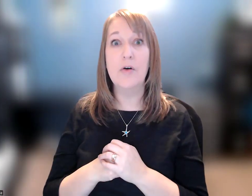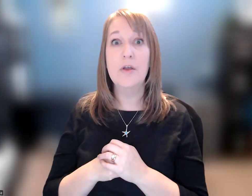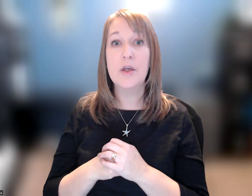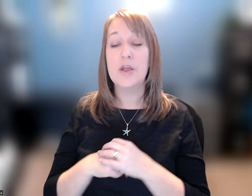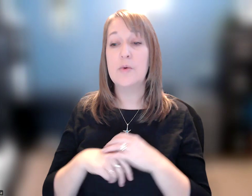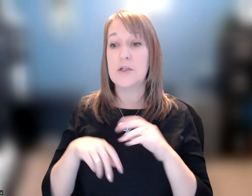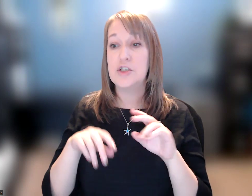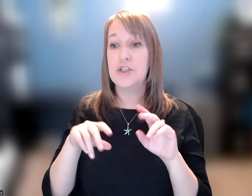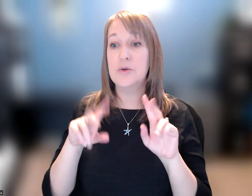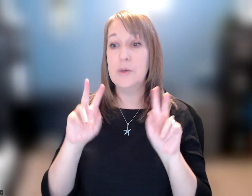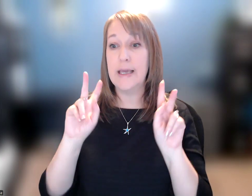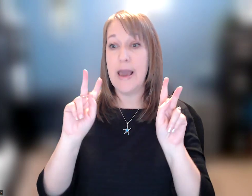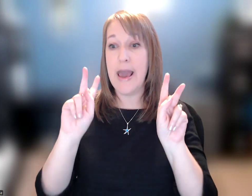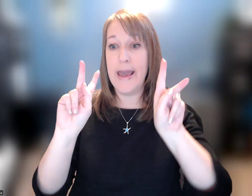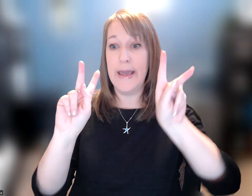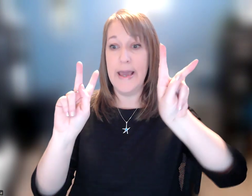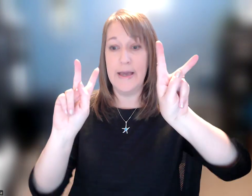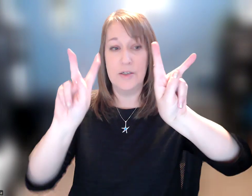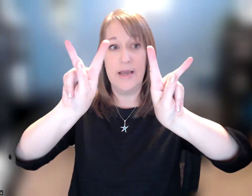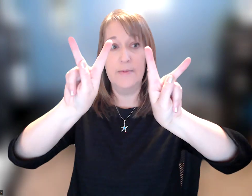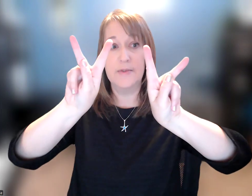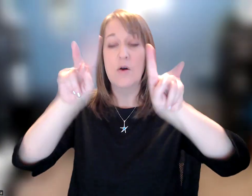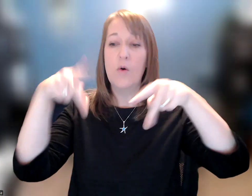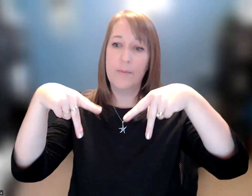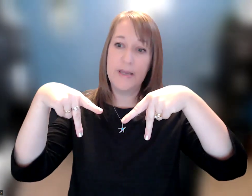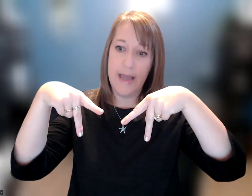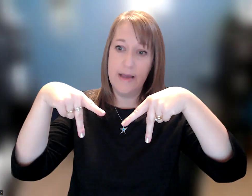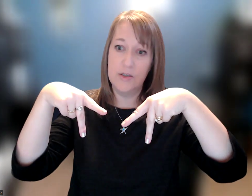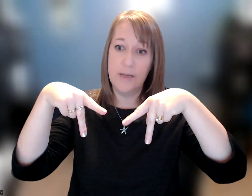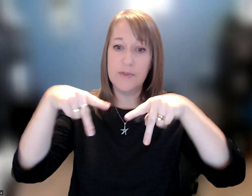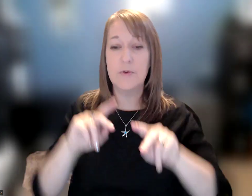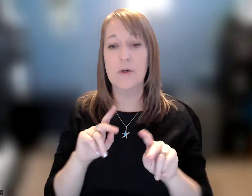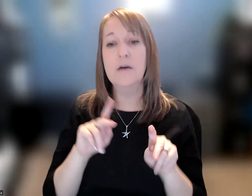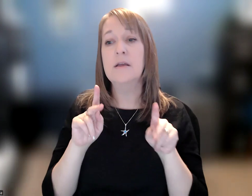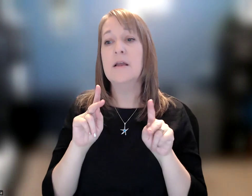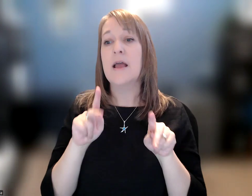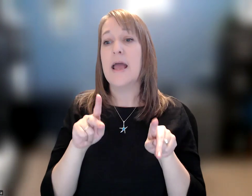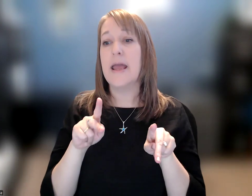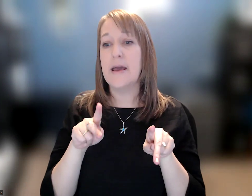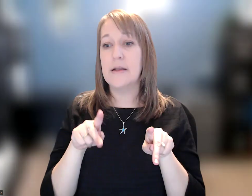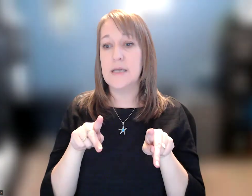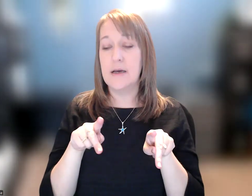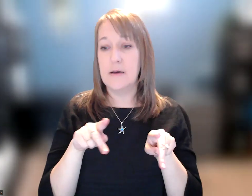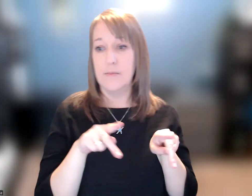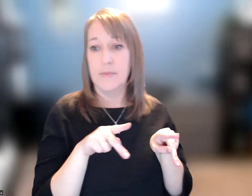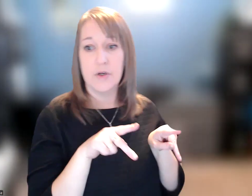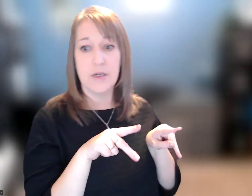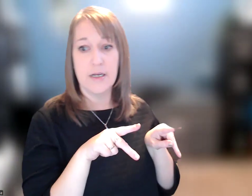People, you want two K hand shapes or P hand shapes, if you will. And you're going to kind